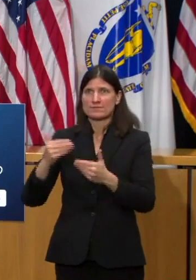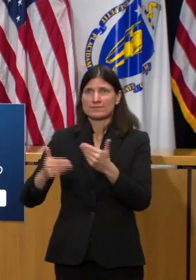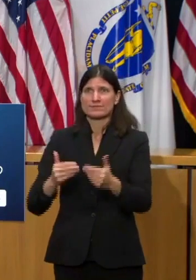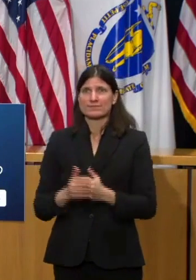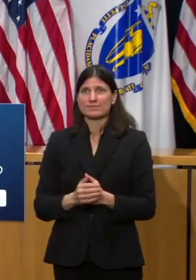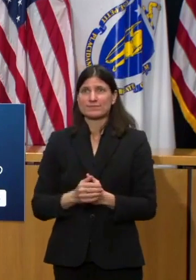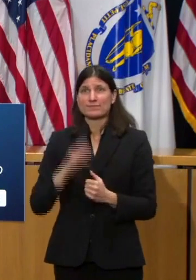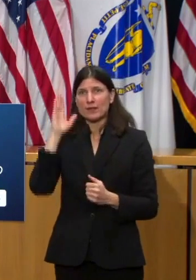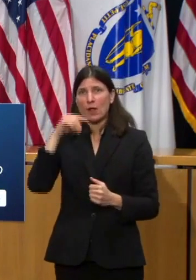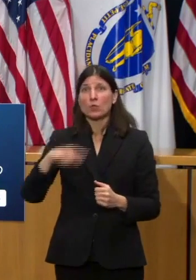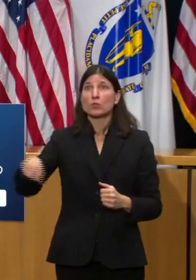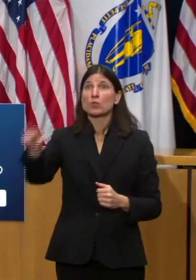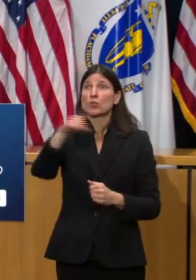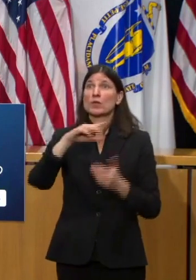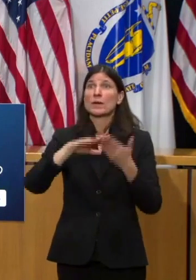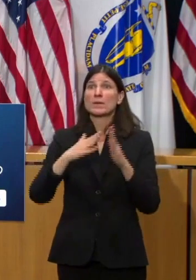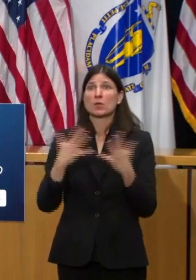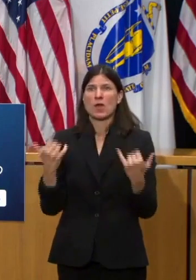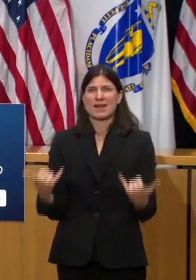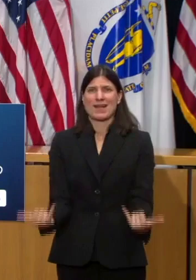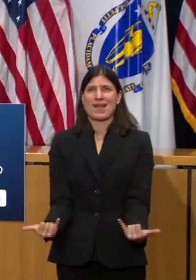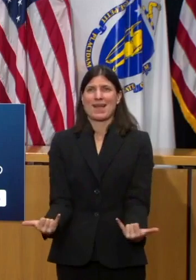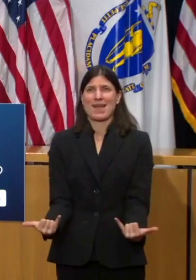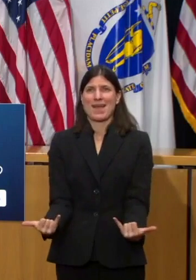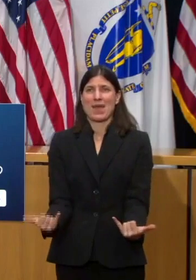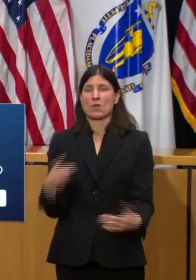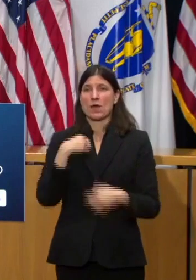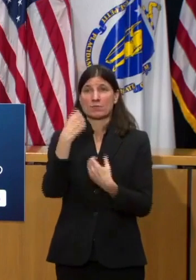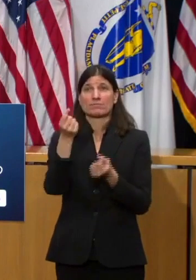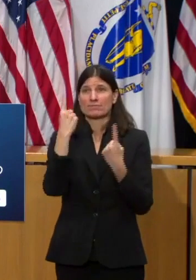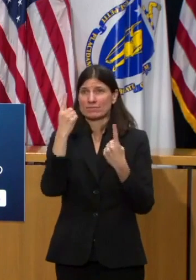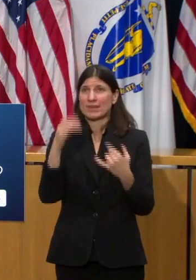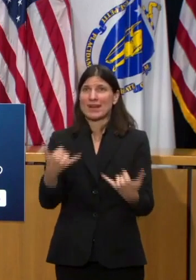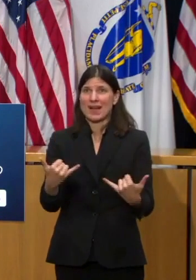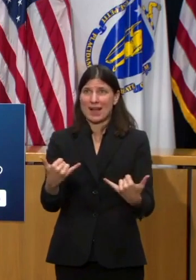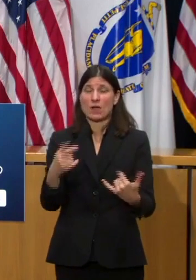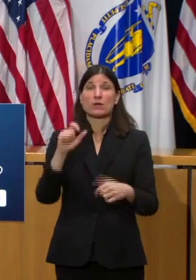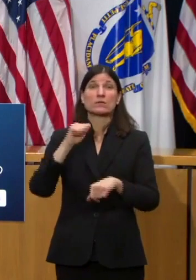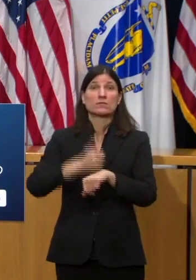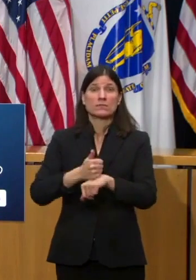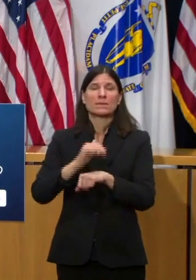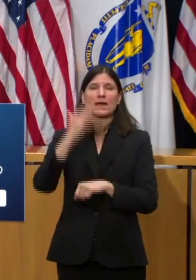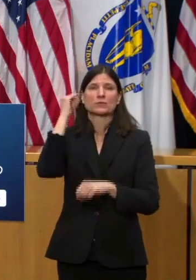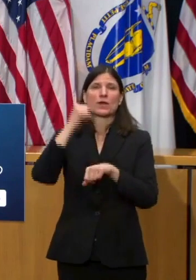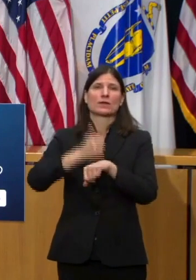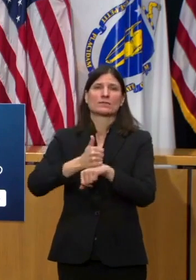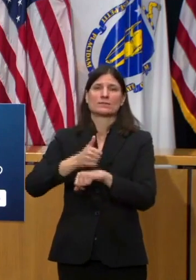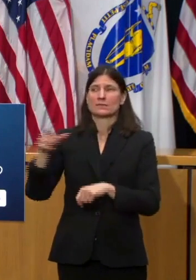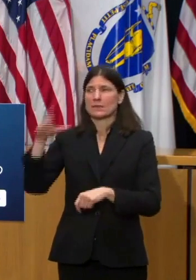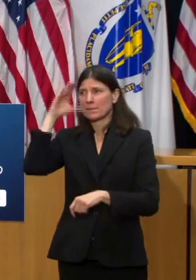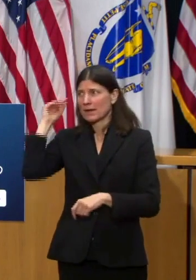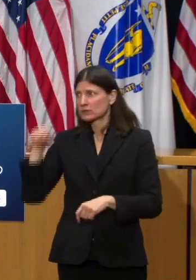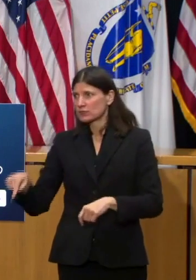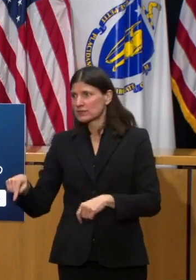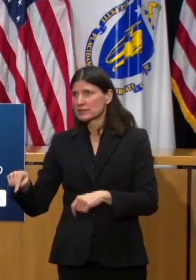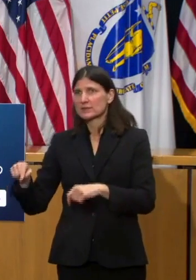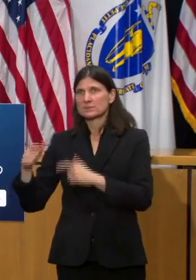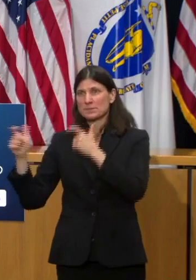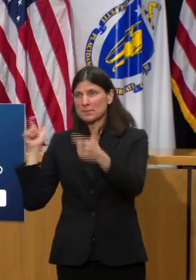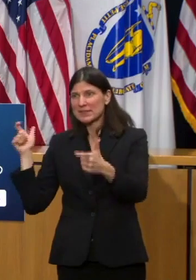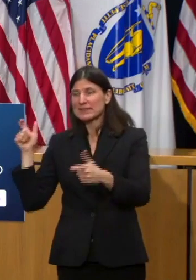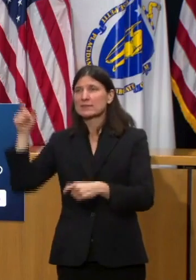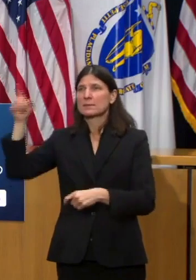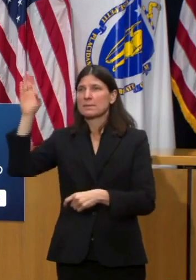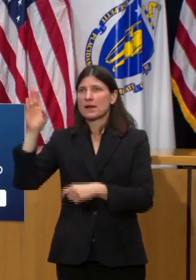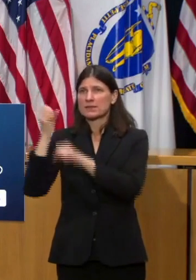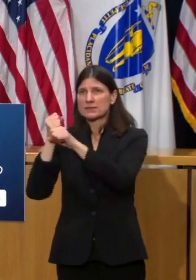hundred one site at a, you know, a couple hundred a day across, you know, multiple sites. You got to be doing, well, I think the regulations from DPH are 750.